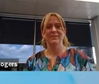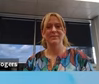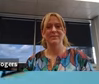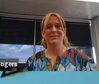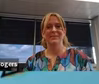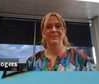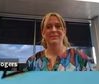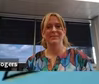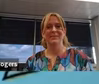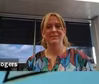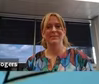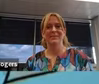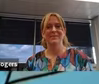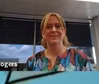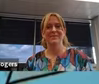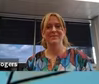He goes like this.